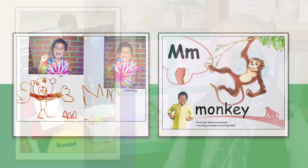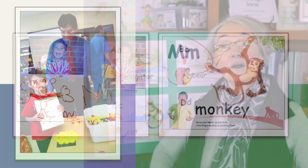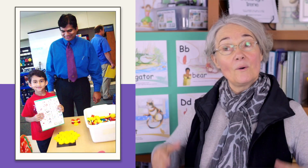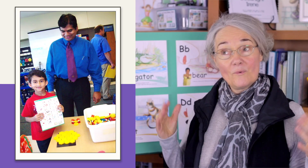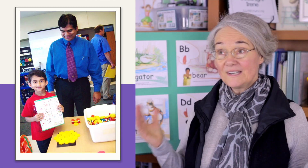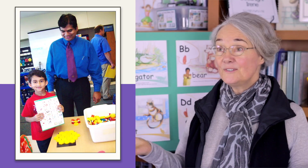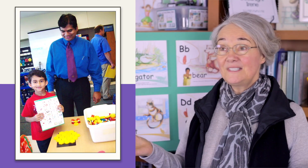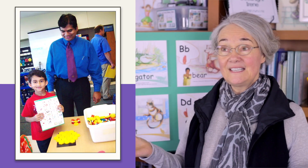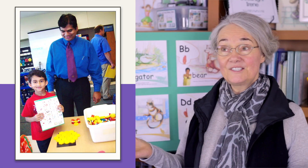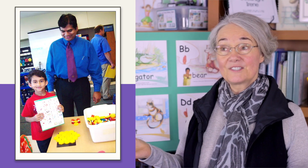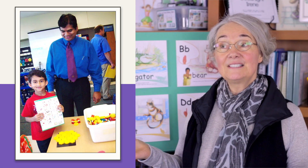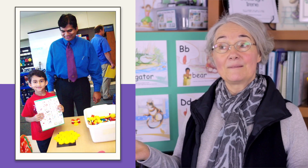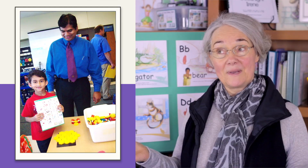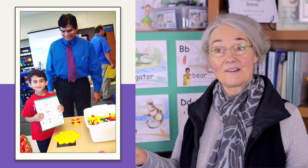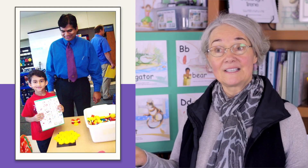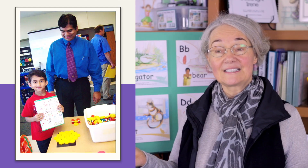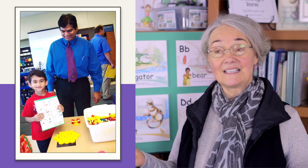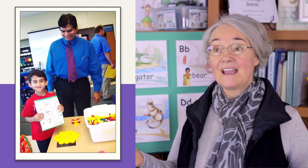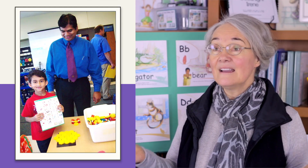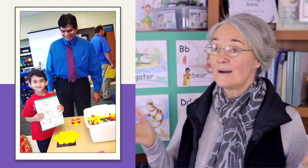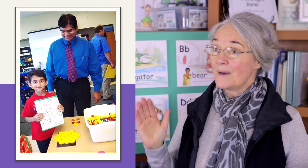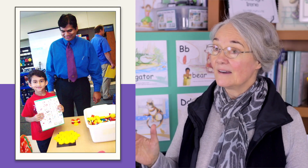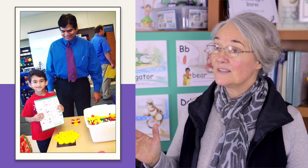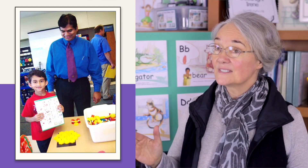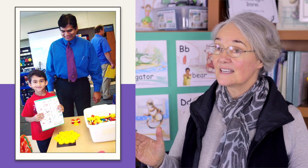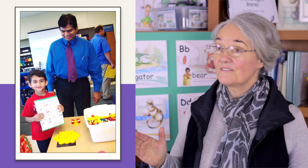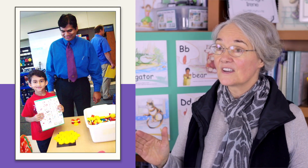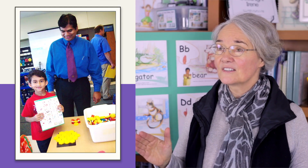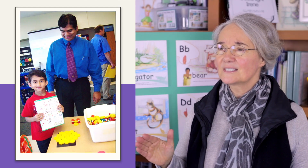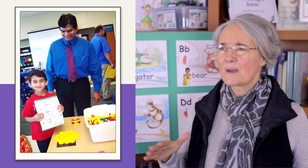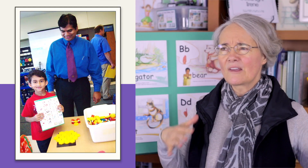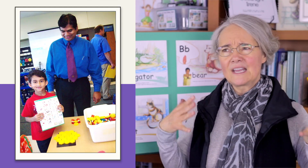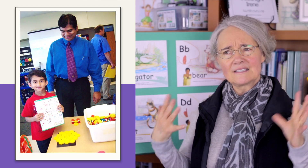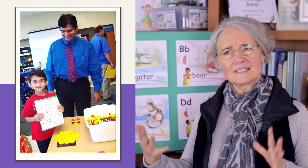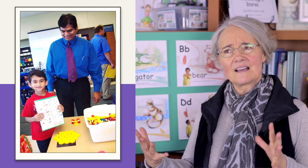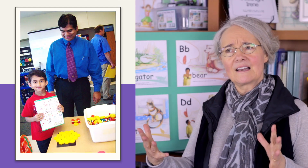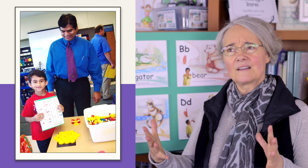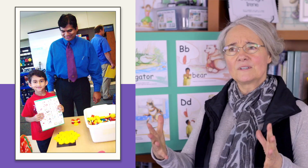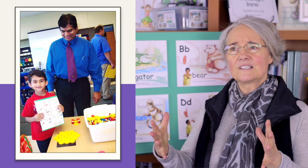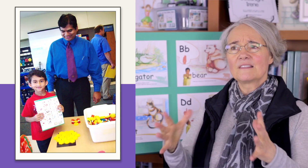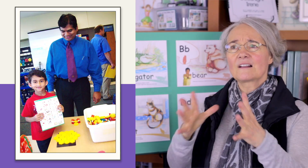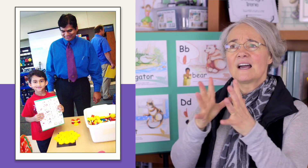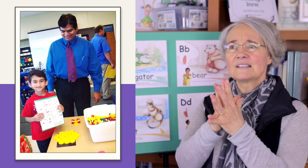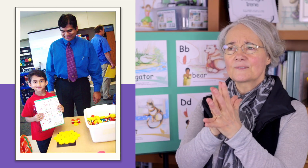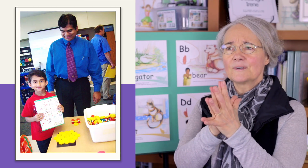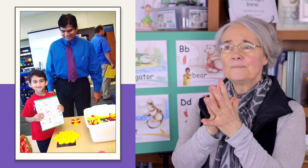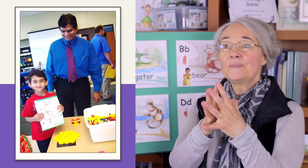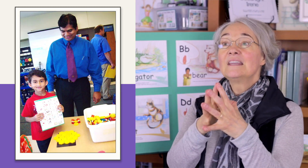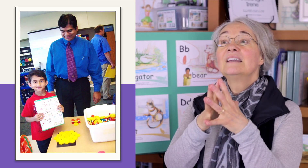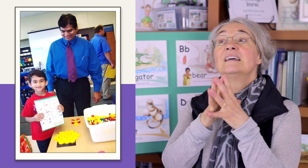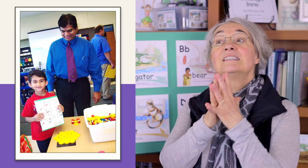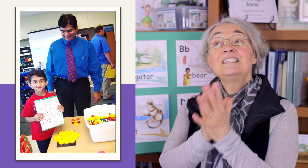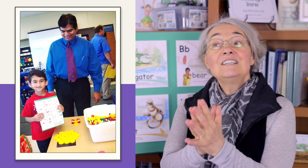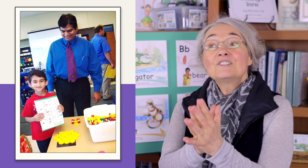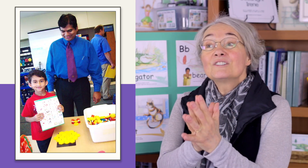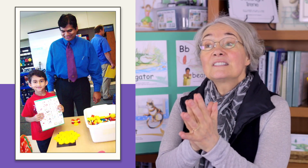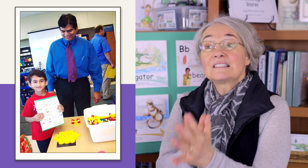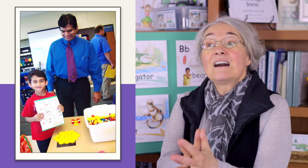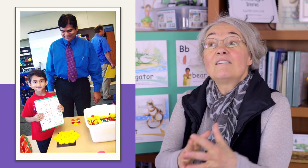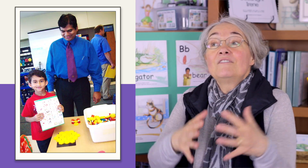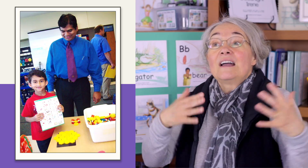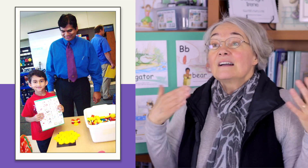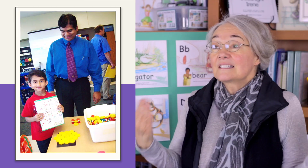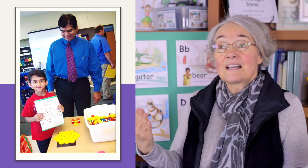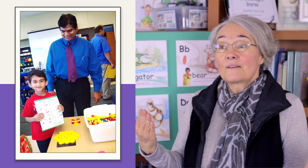hook. What do teachers and parents say about using fingerspelling and sign language in the classroom?